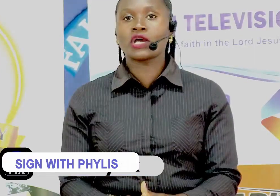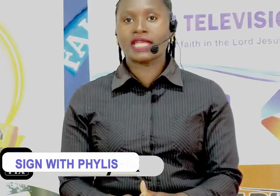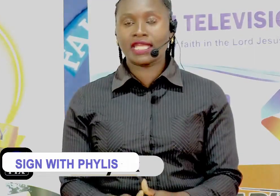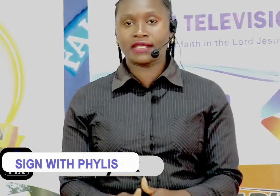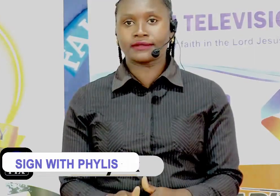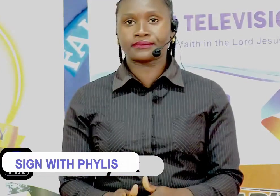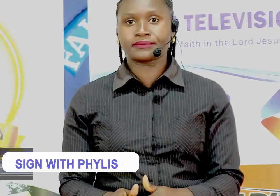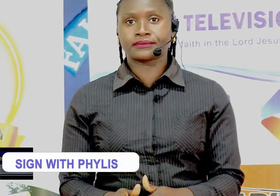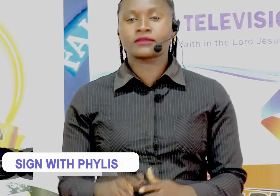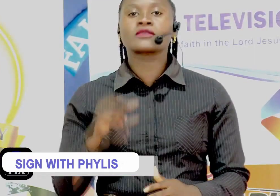he,